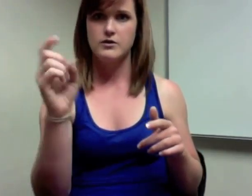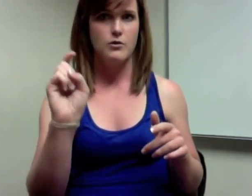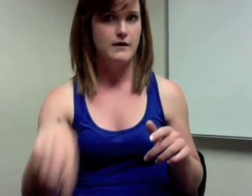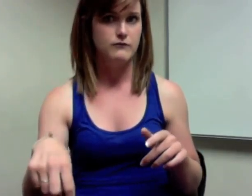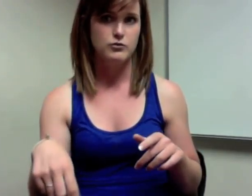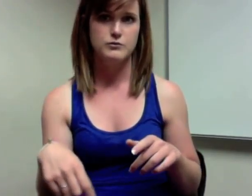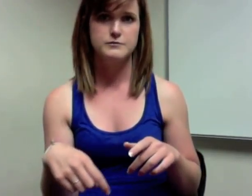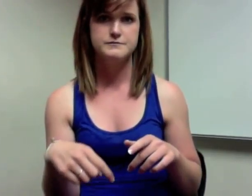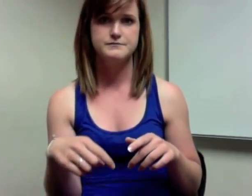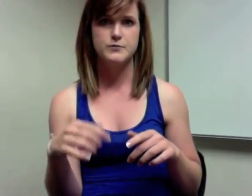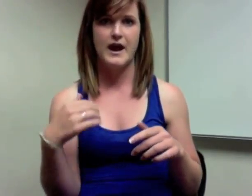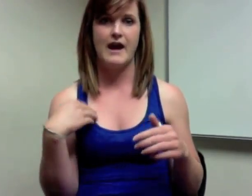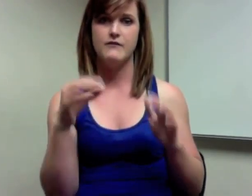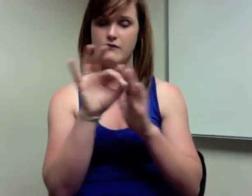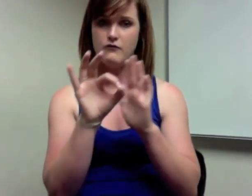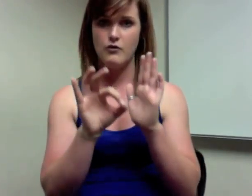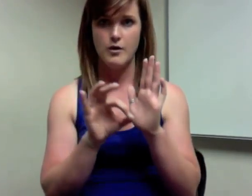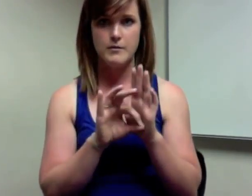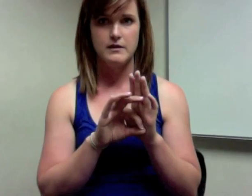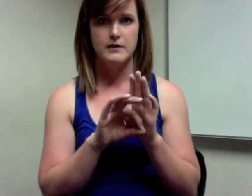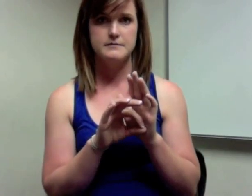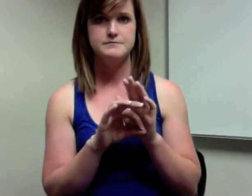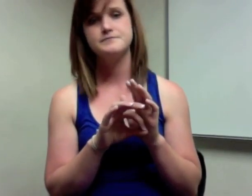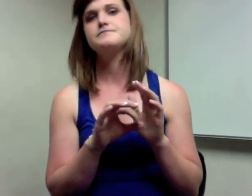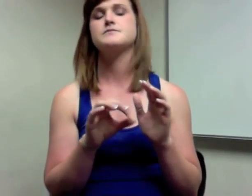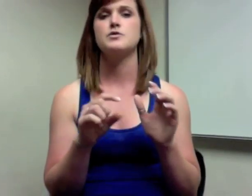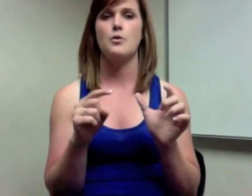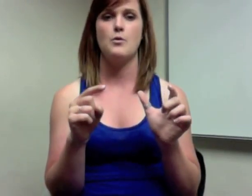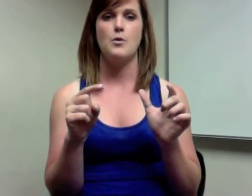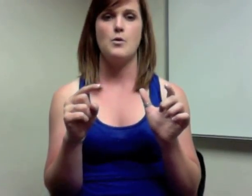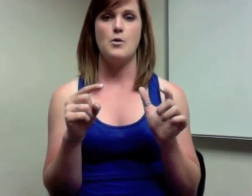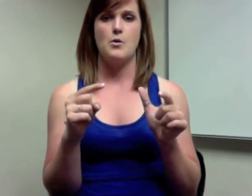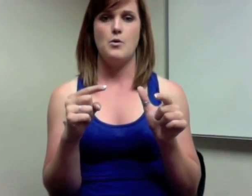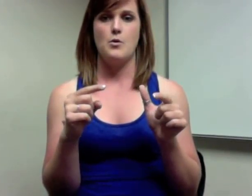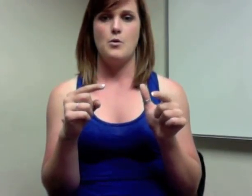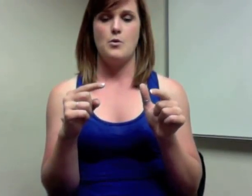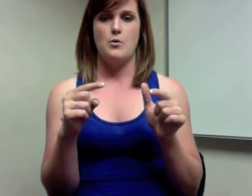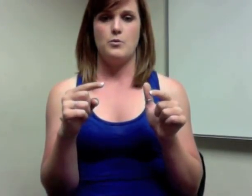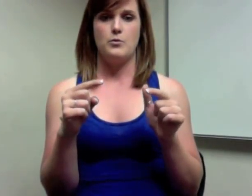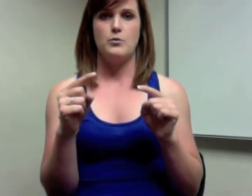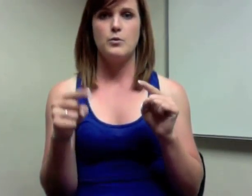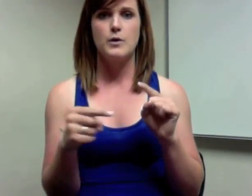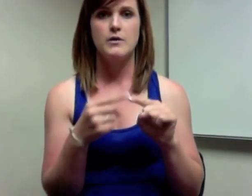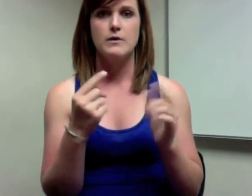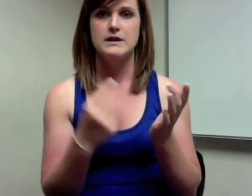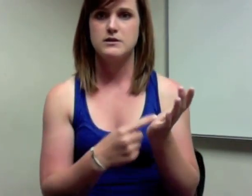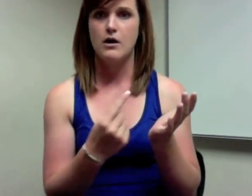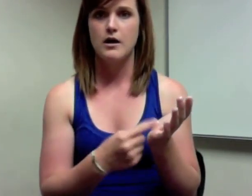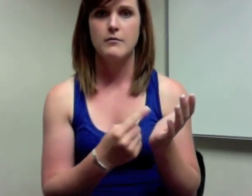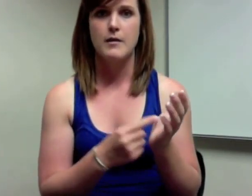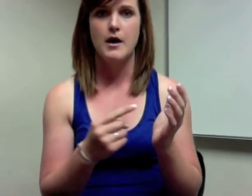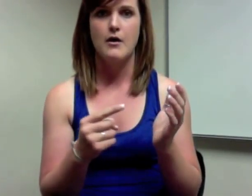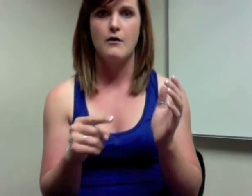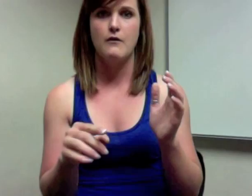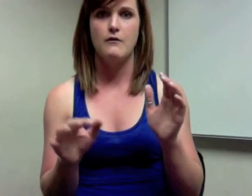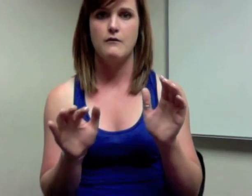be. When we talk about volume, that applies to a three-dimensional figure. And this one's a little